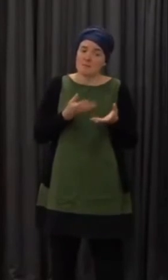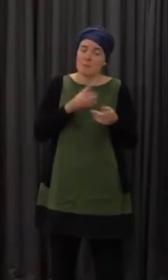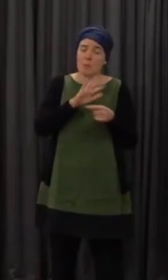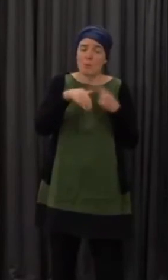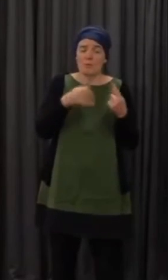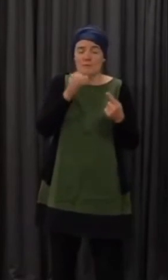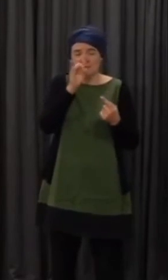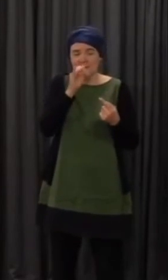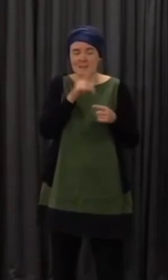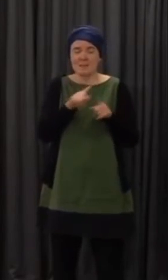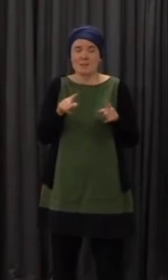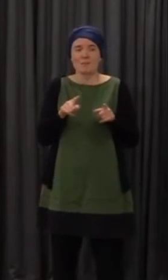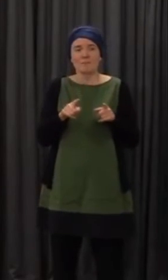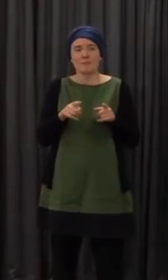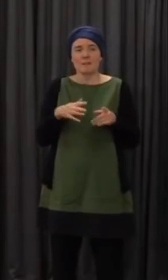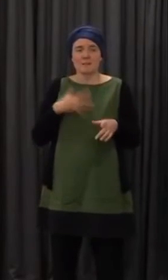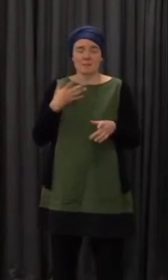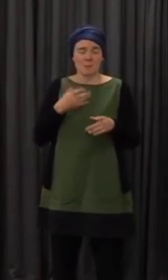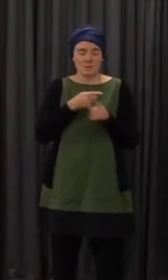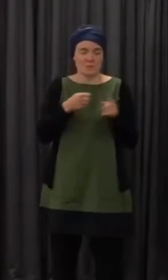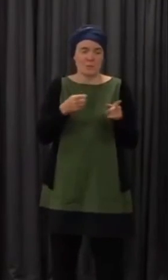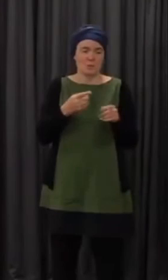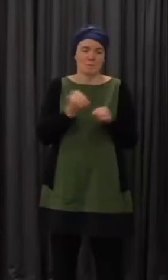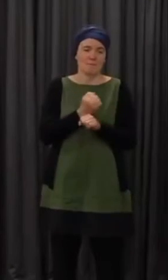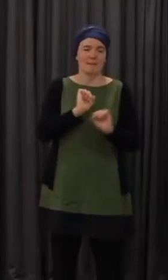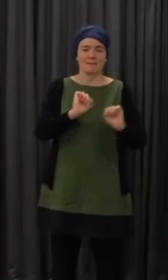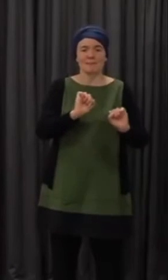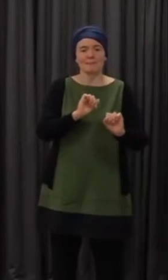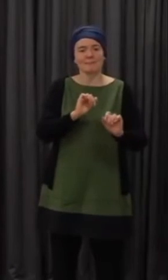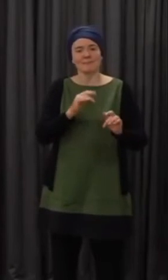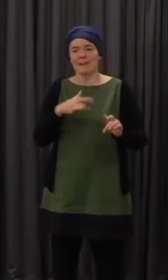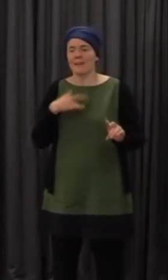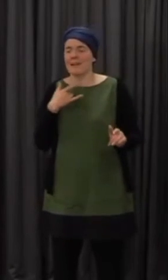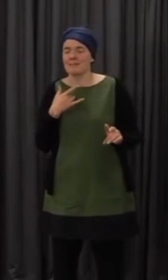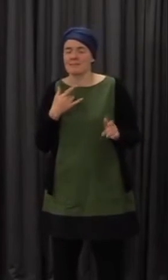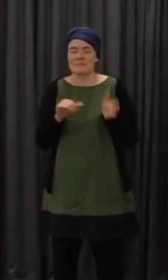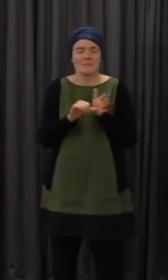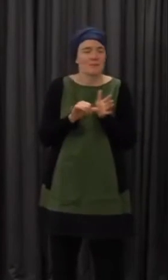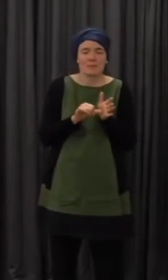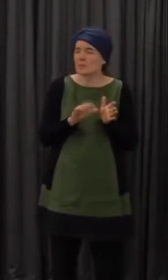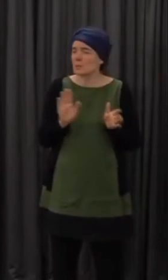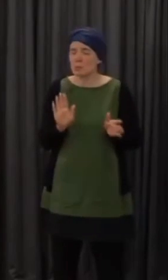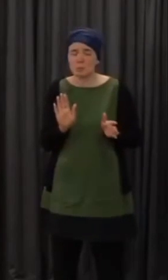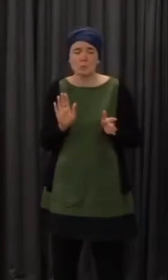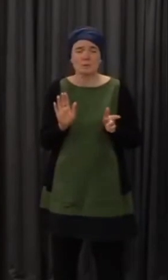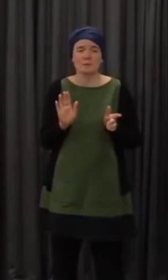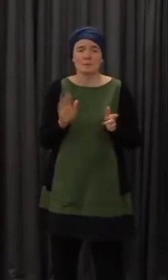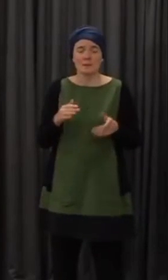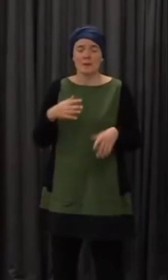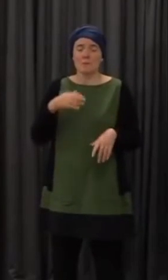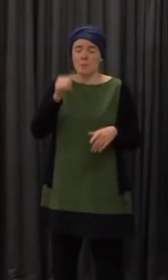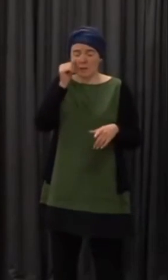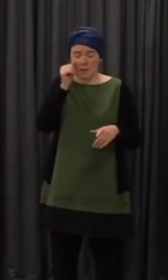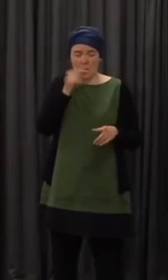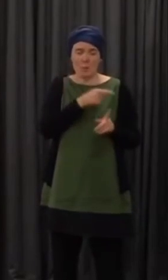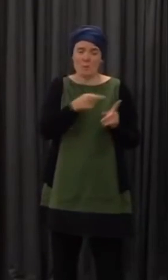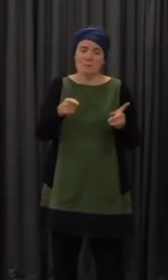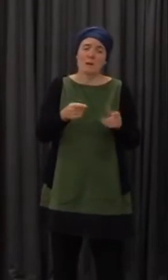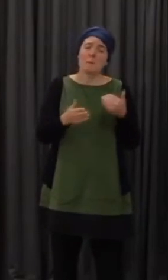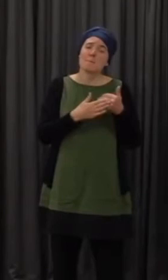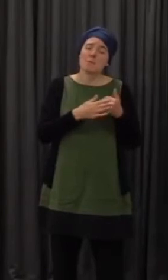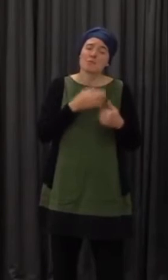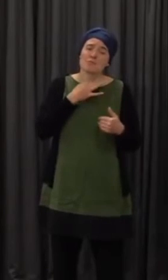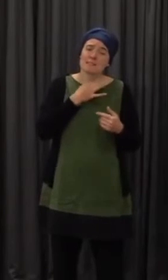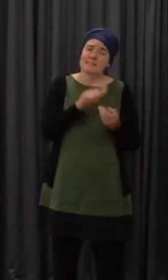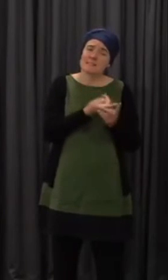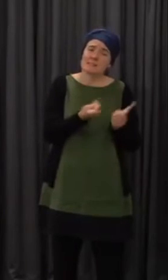wanted arbitrarily to make their lives more difficult, but because we know that that population is at greater risk, and